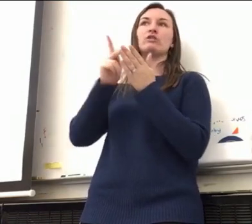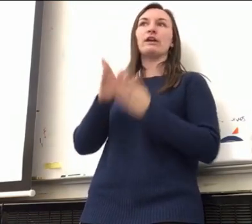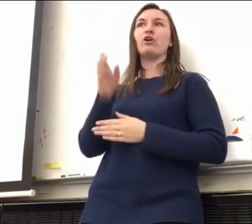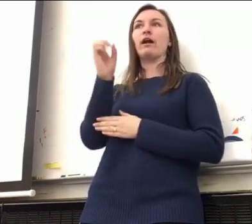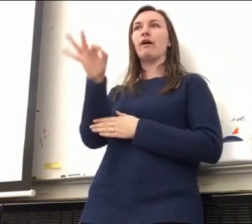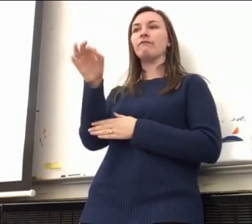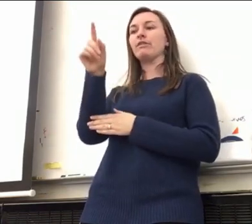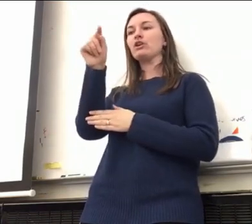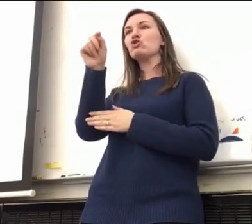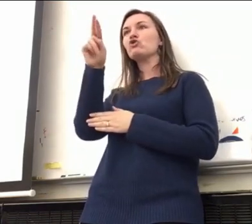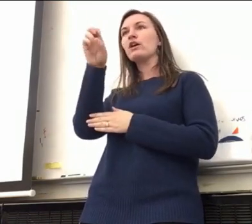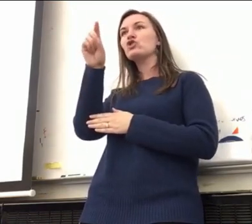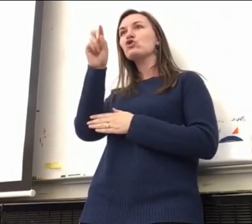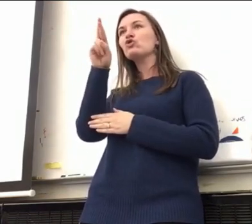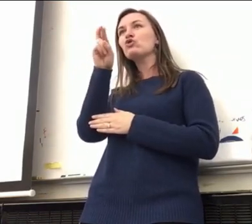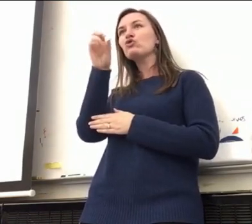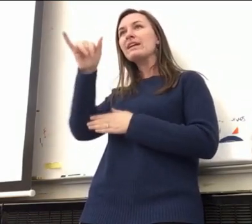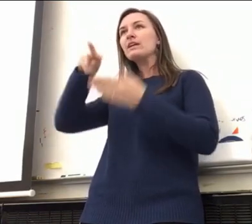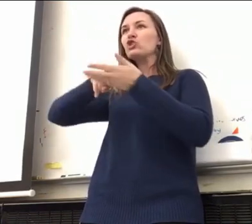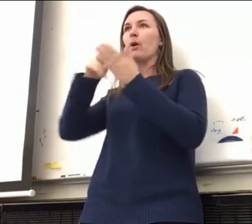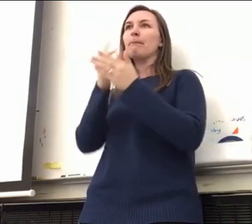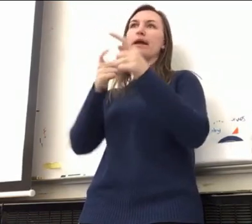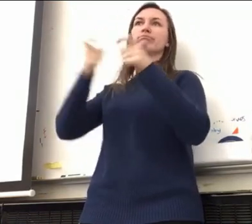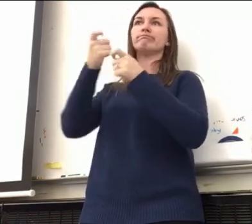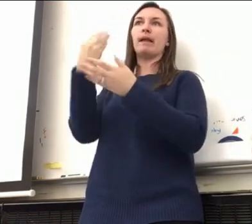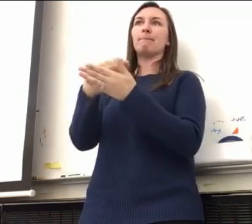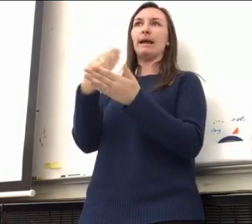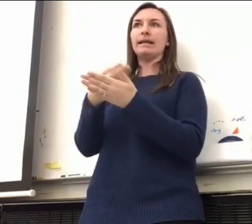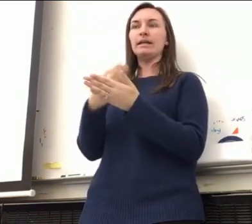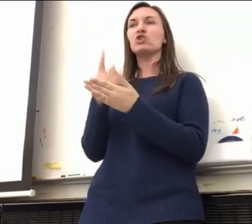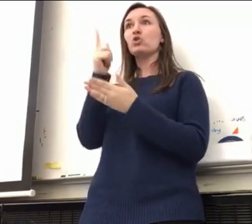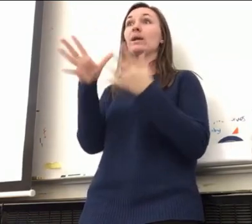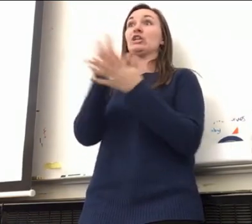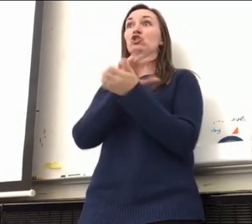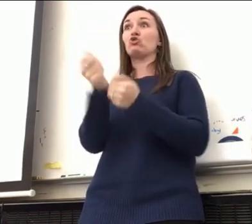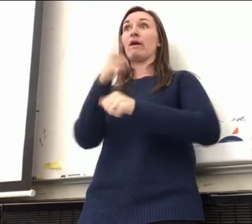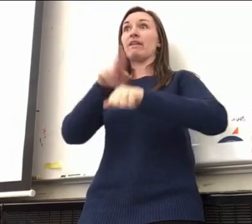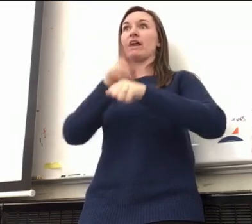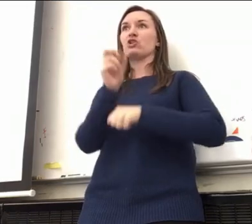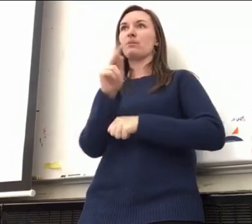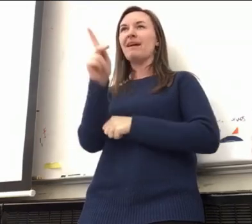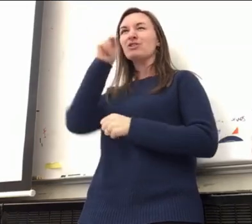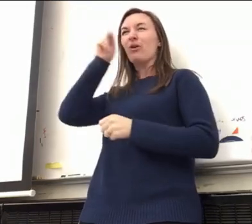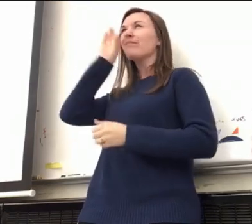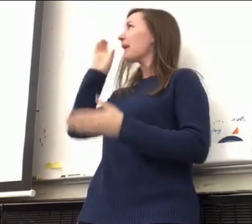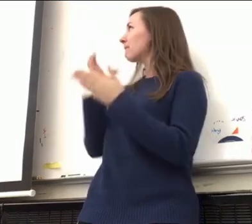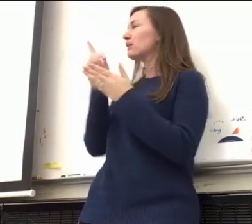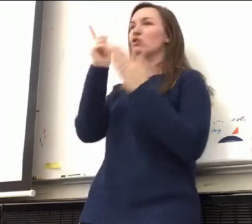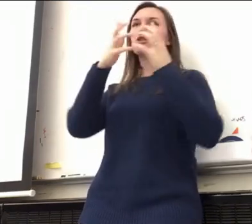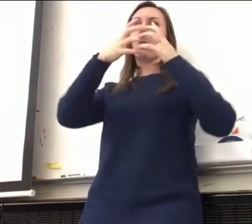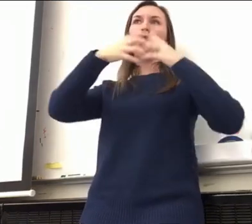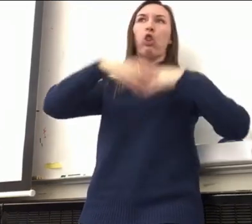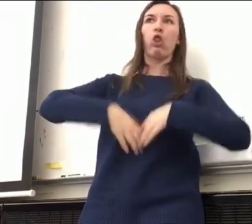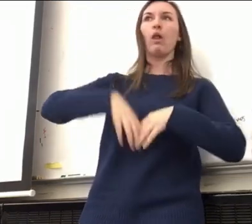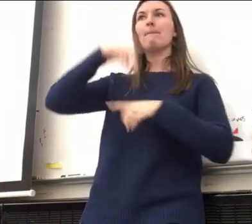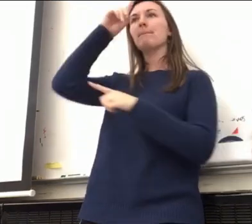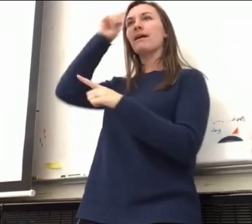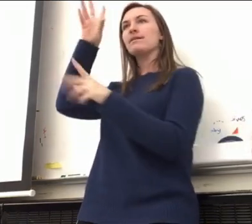Taney as well as Jackson, it's going to destroy the National Bank, which you can see right here. This is the National Bank falling due to Andrew